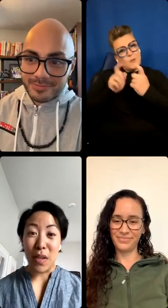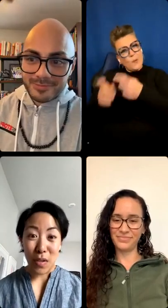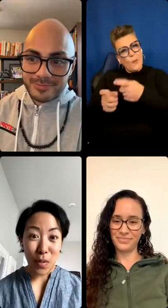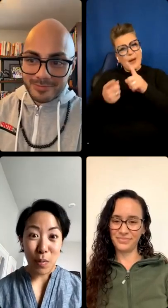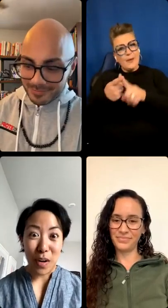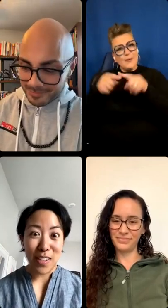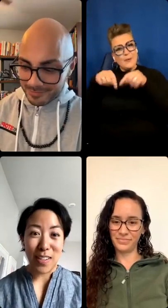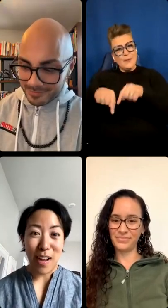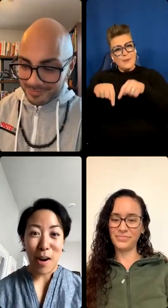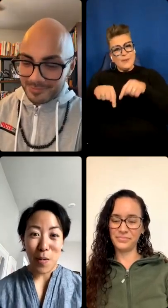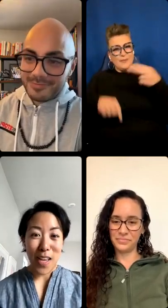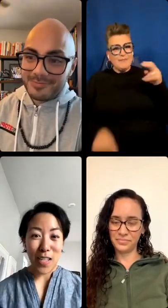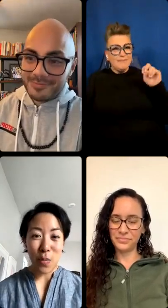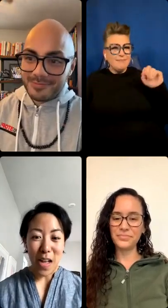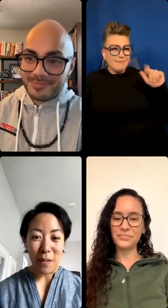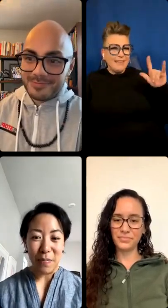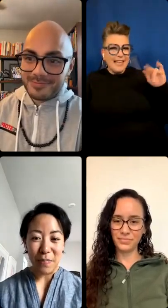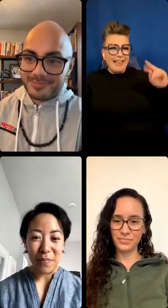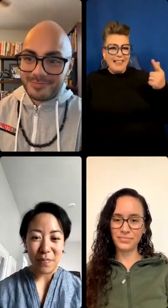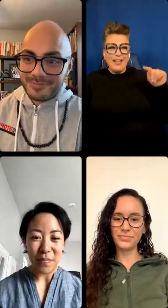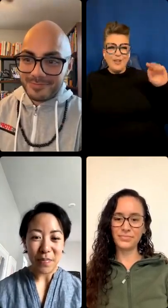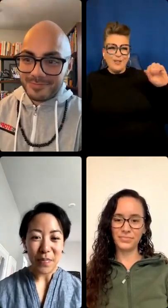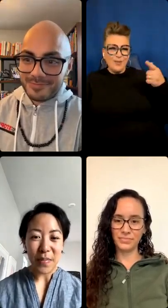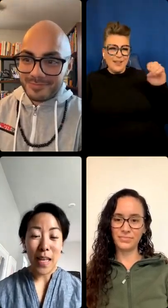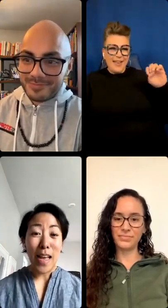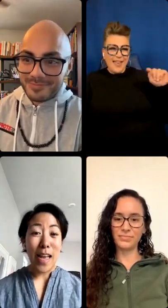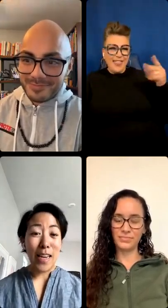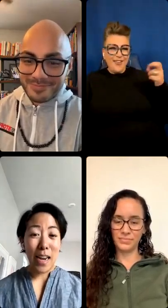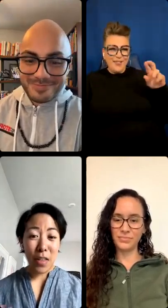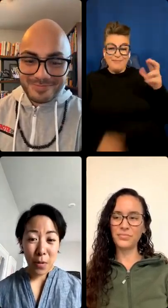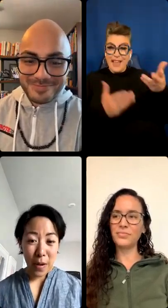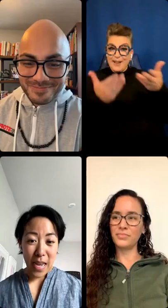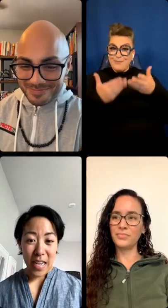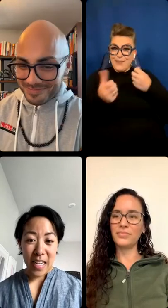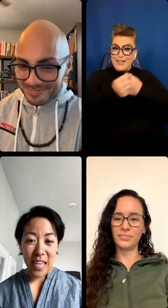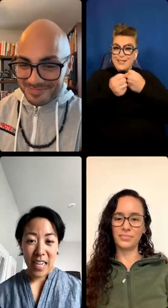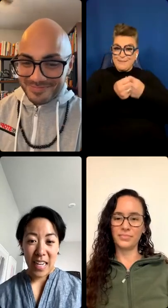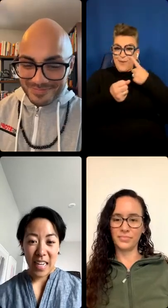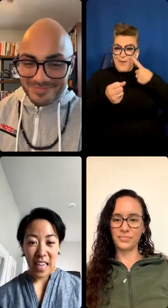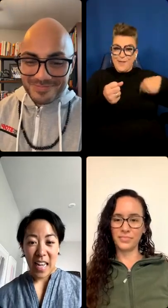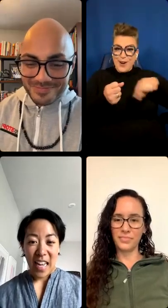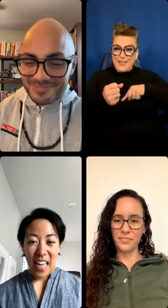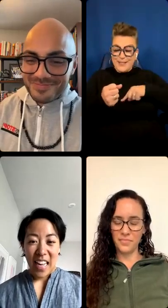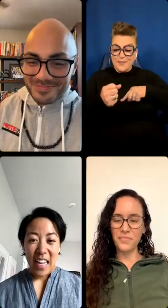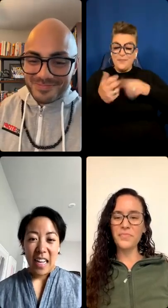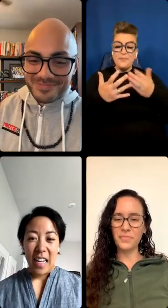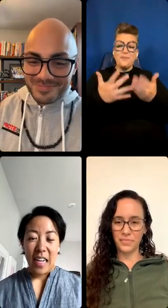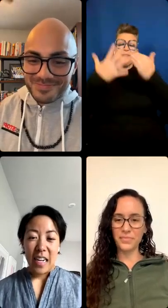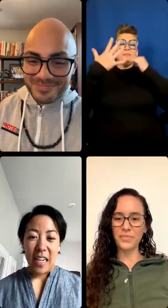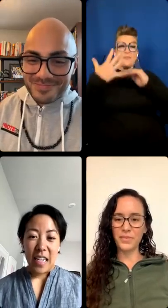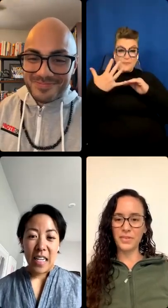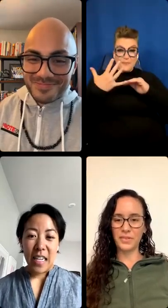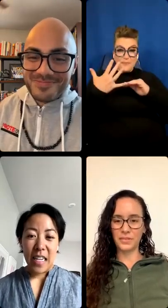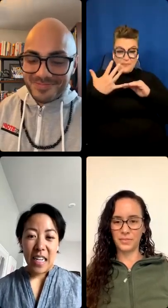to bring their support our way as well. Another way